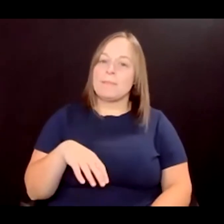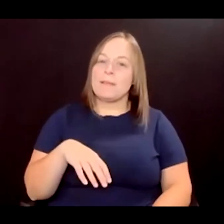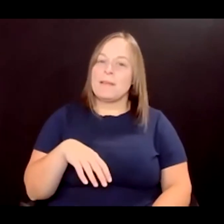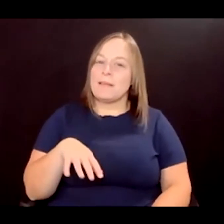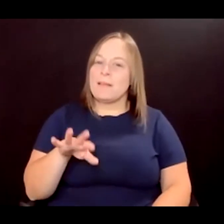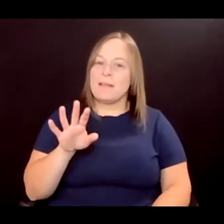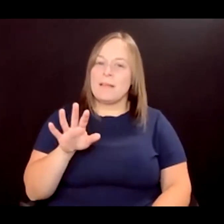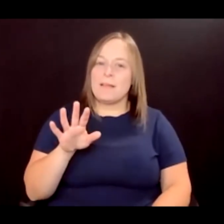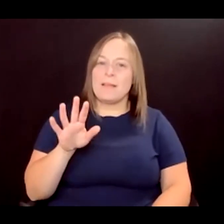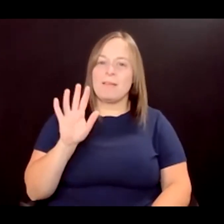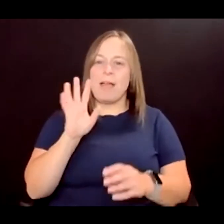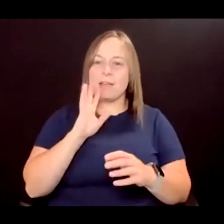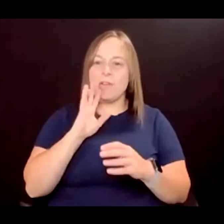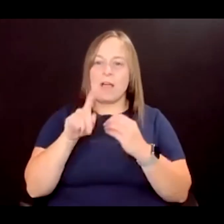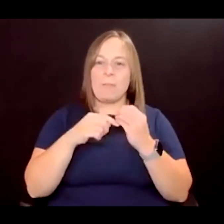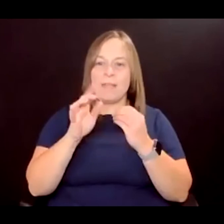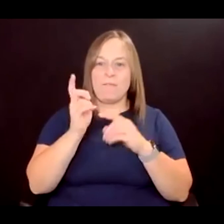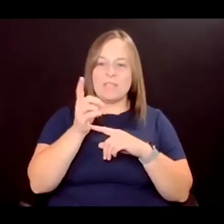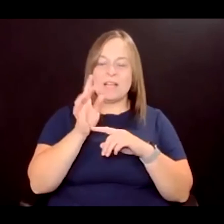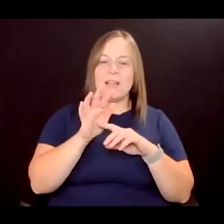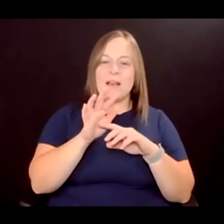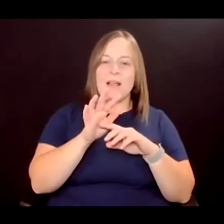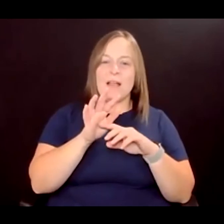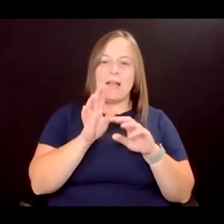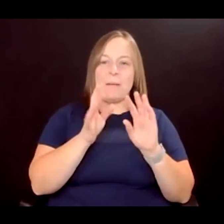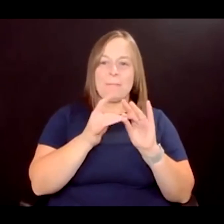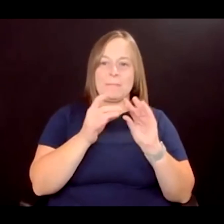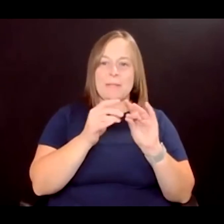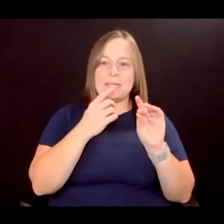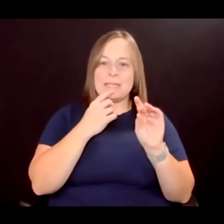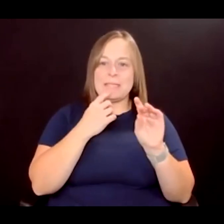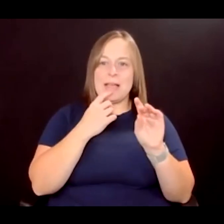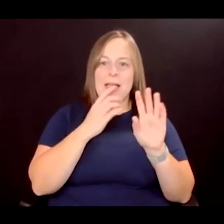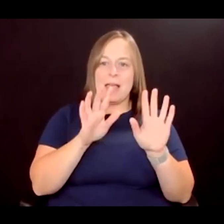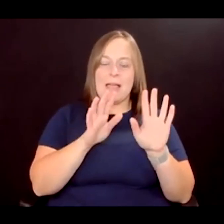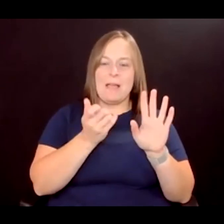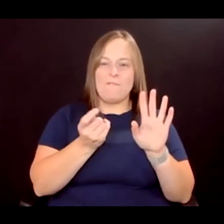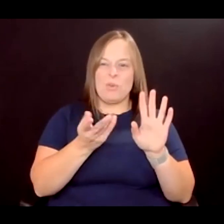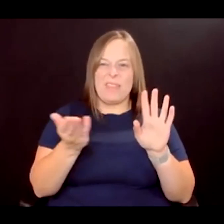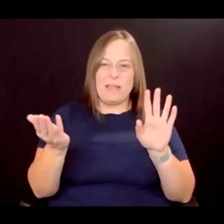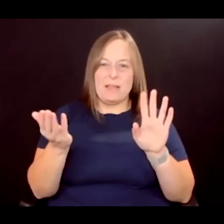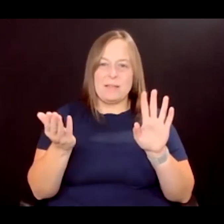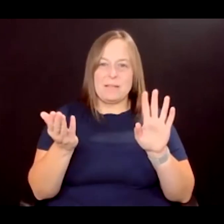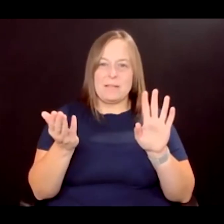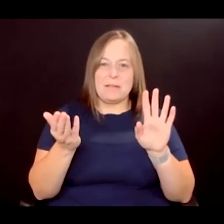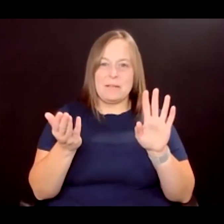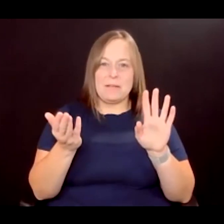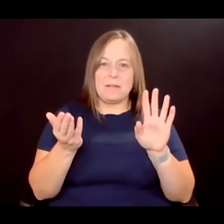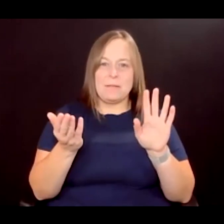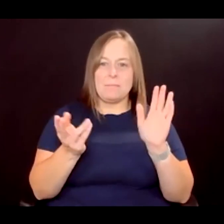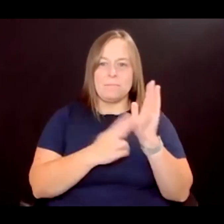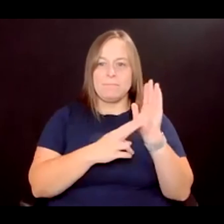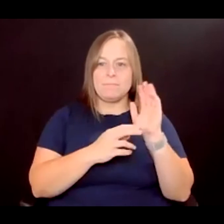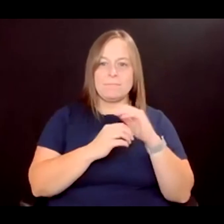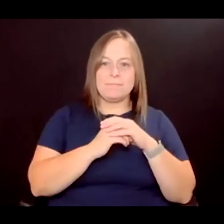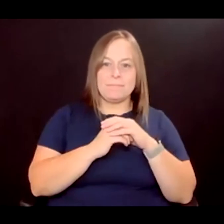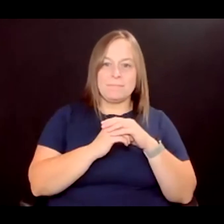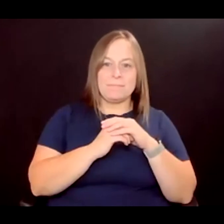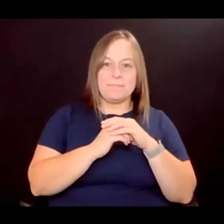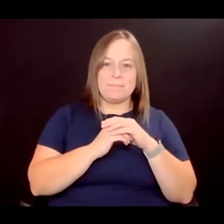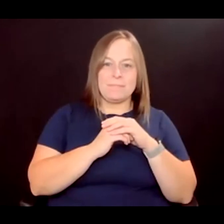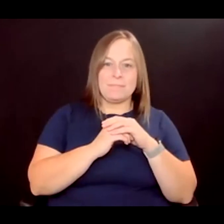Going back to the prior question that Kaya was mentioning. It's from Shamika. It says, in the next